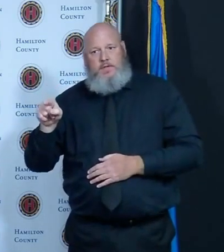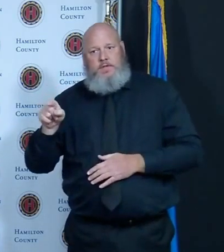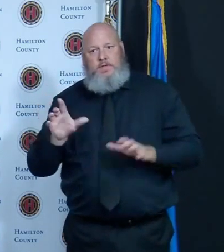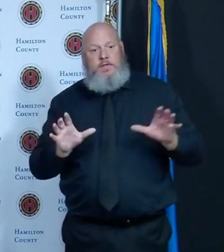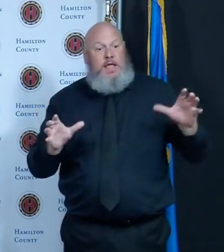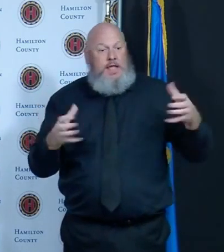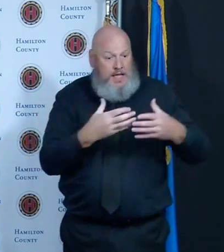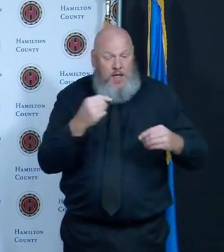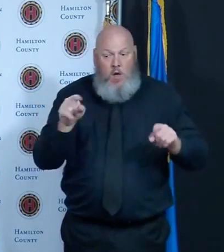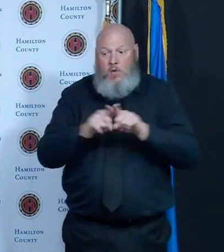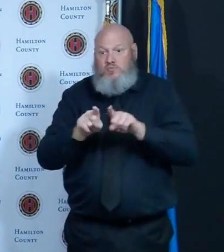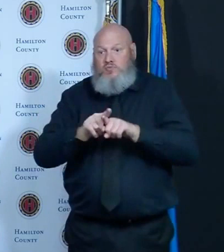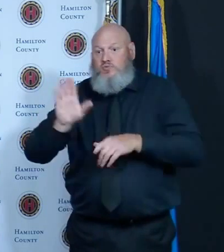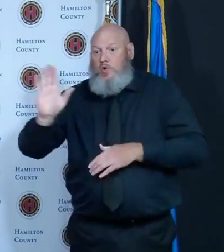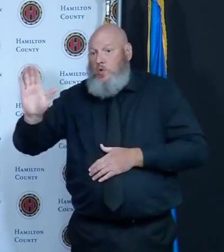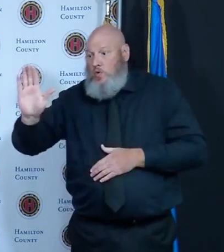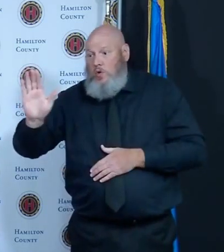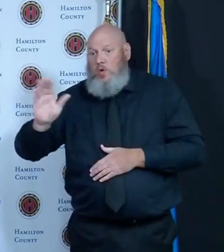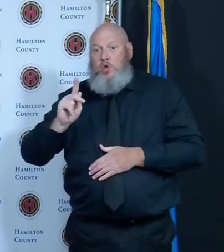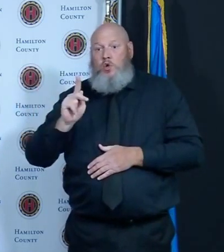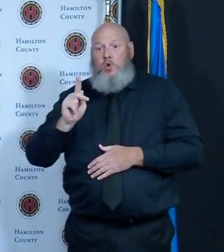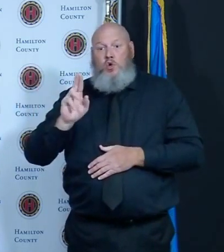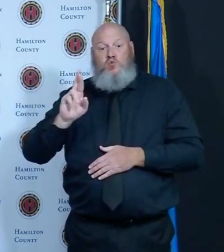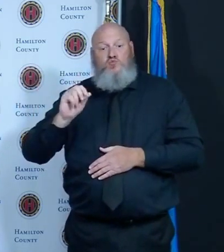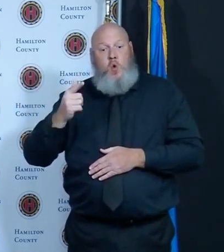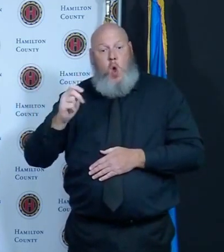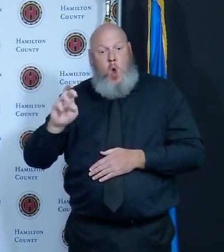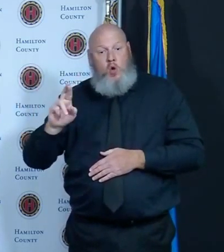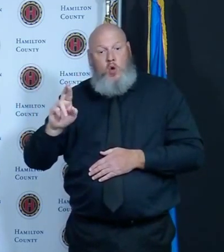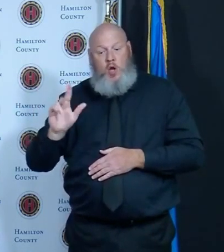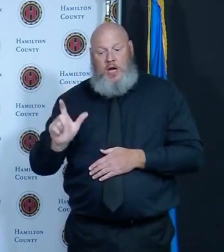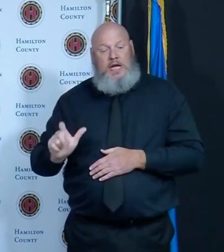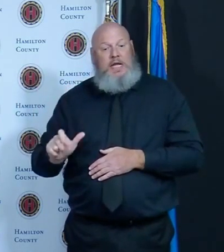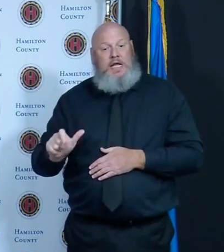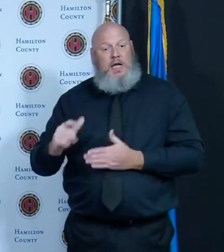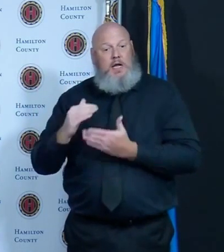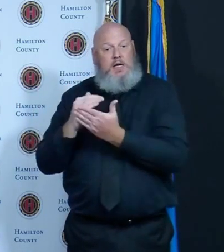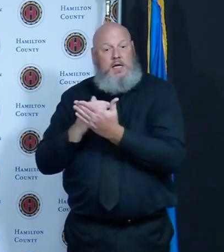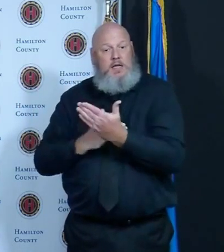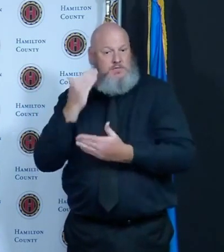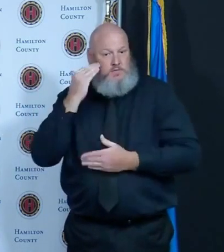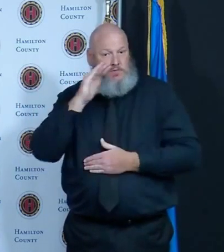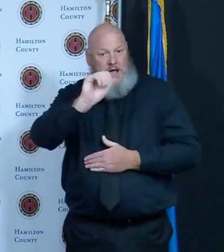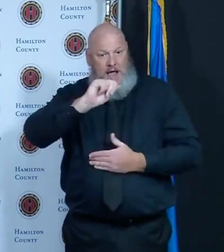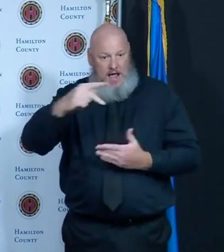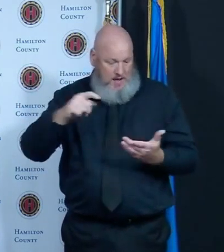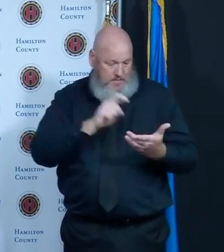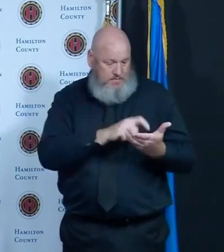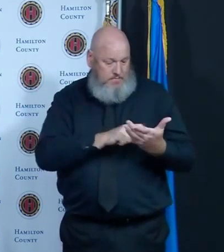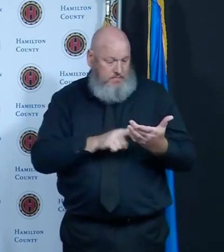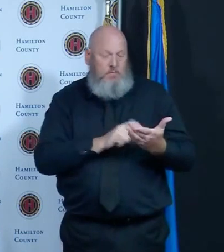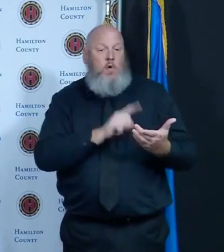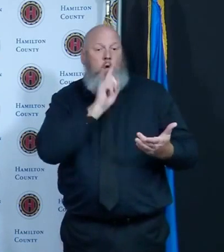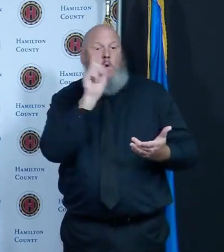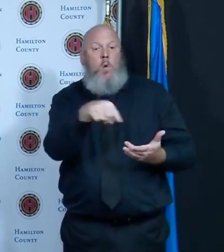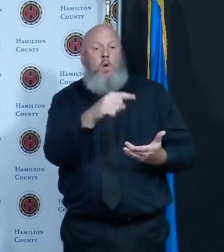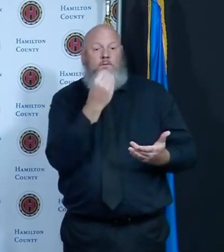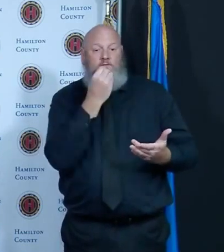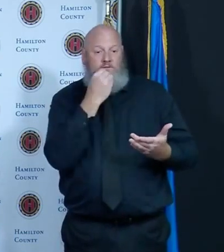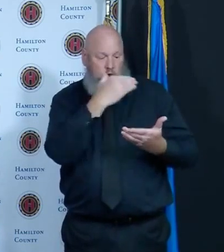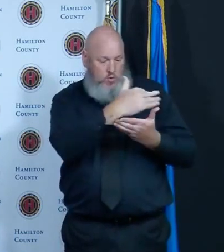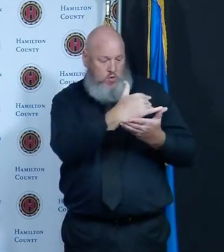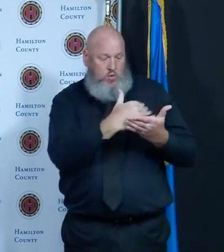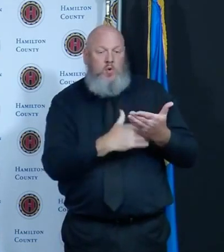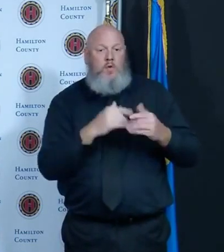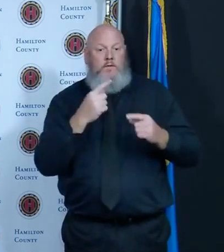And a local division of GE Aerospace, their additive group, is working with local hospitals to 3D print